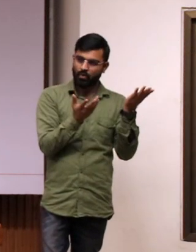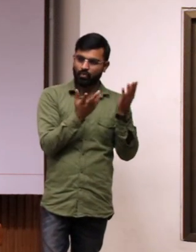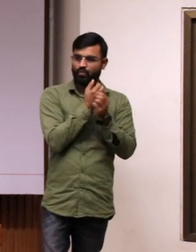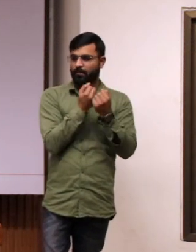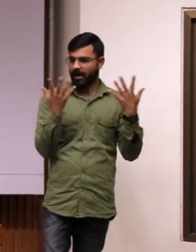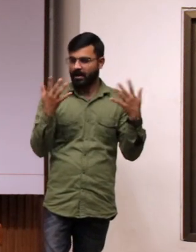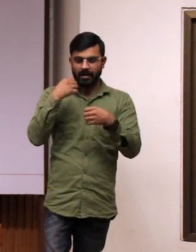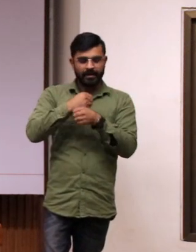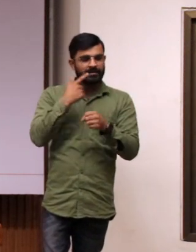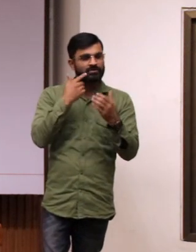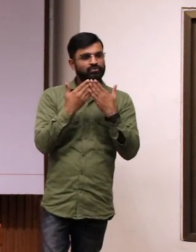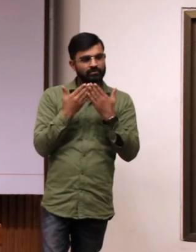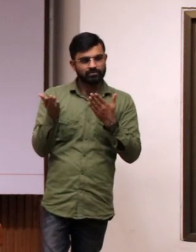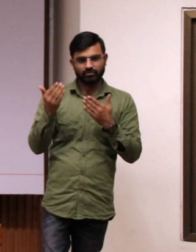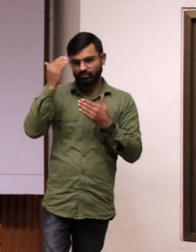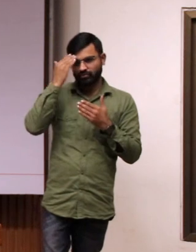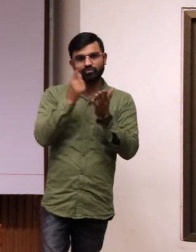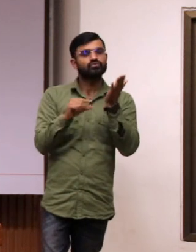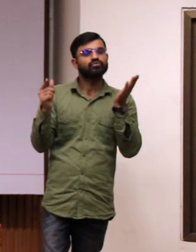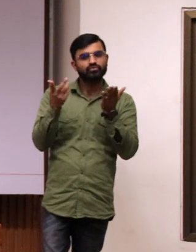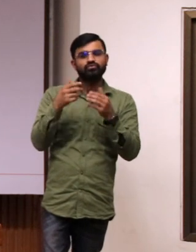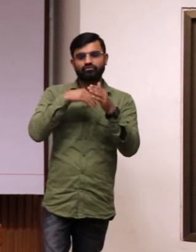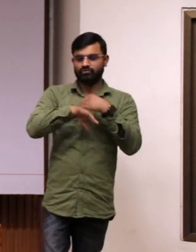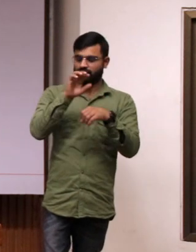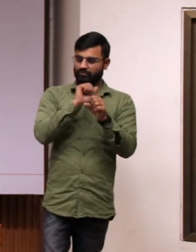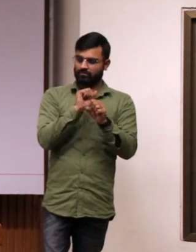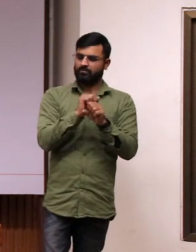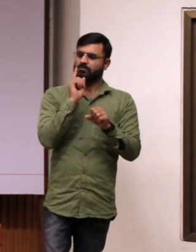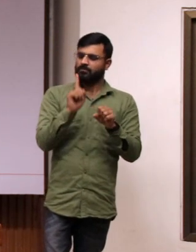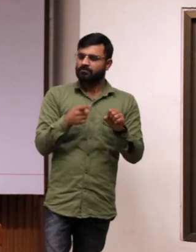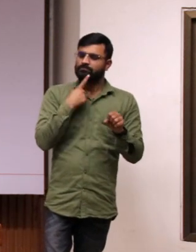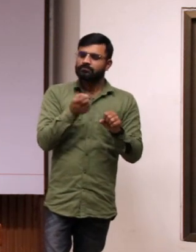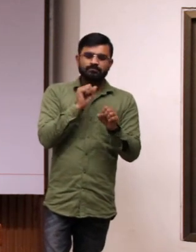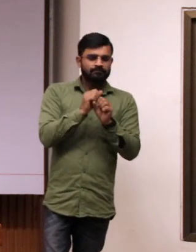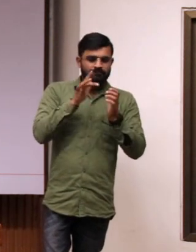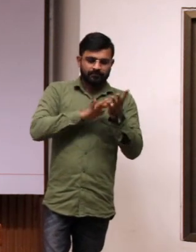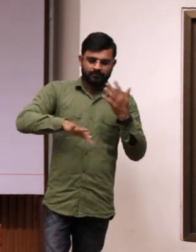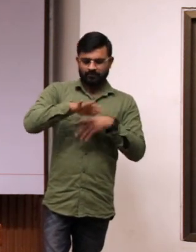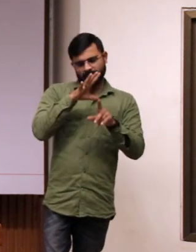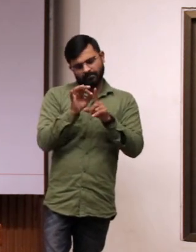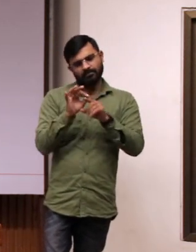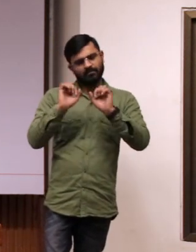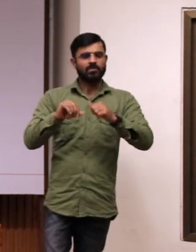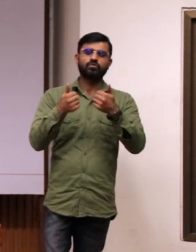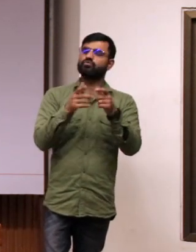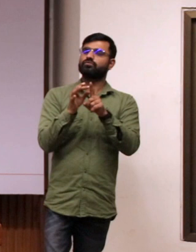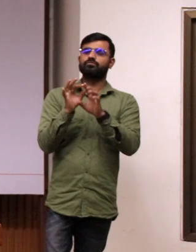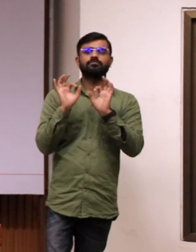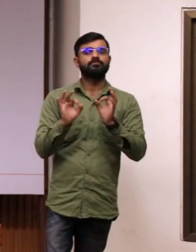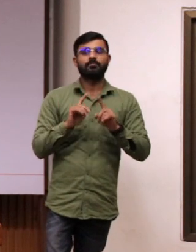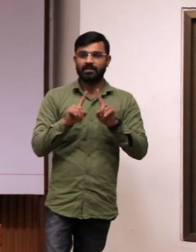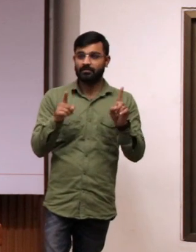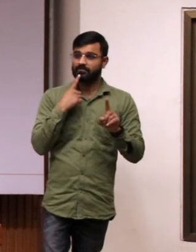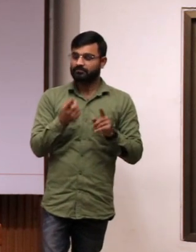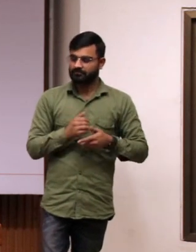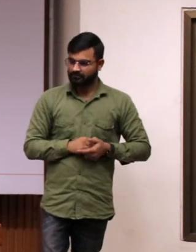there are many government institutions, universities, and, like, they're working, they're supposed to, like, work on this thing. And they're doing a very good job. But this